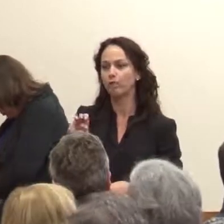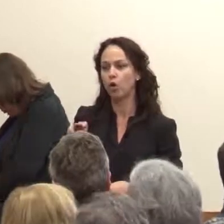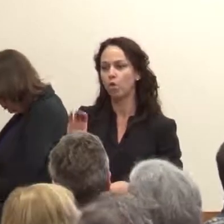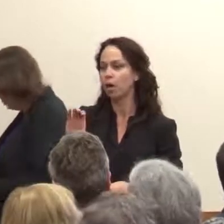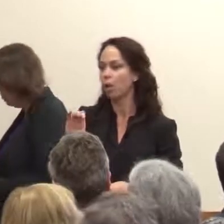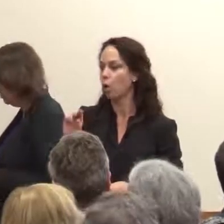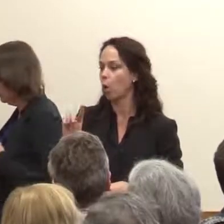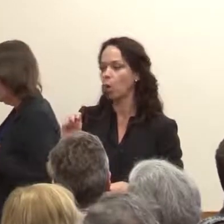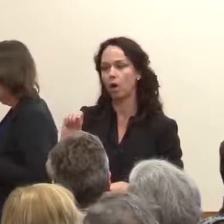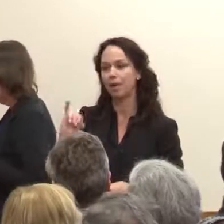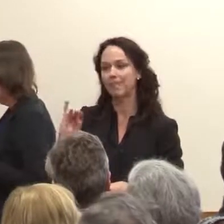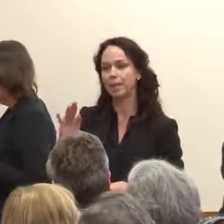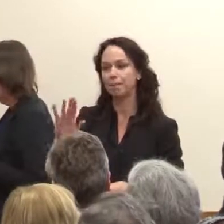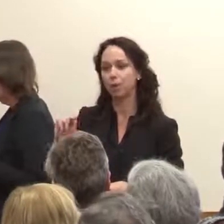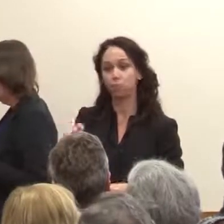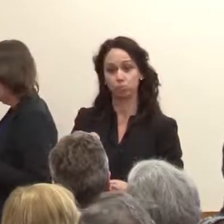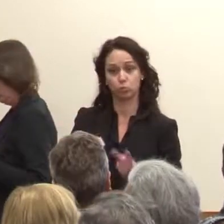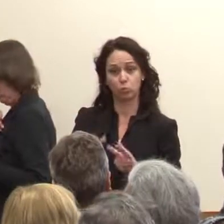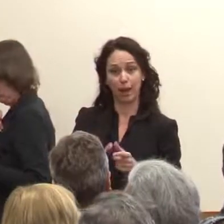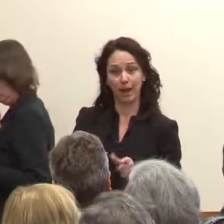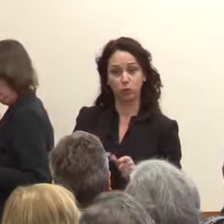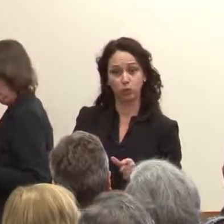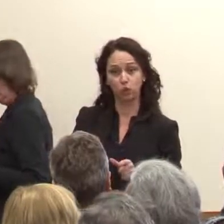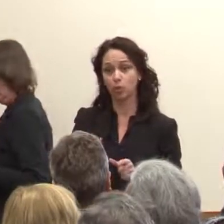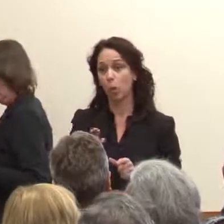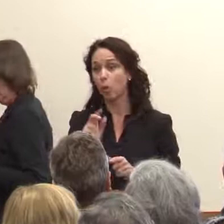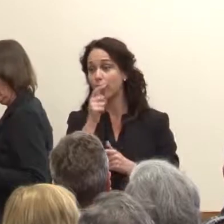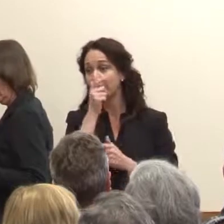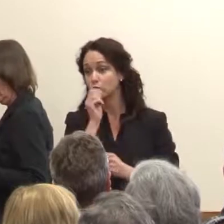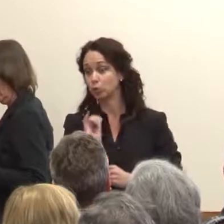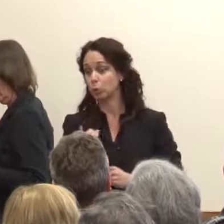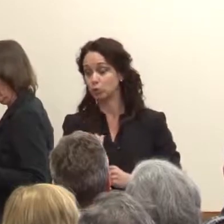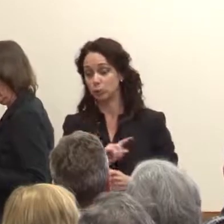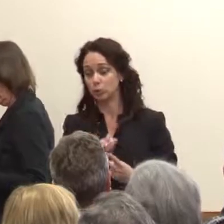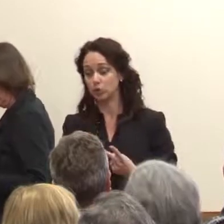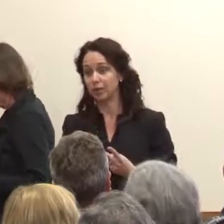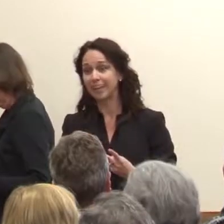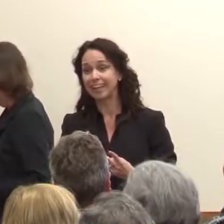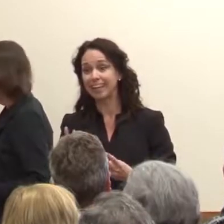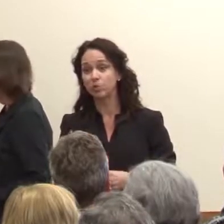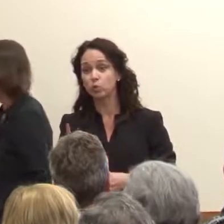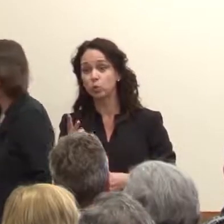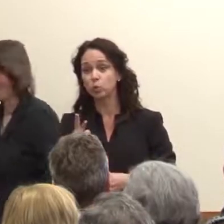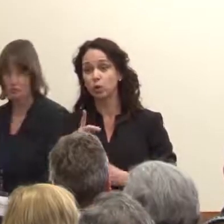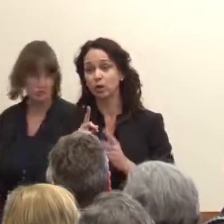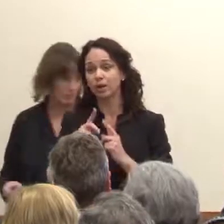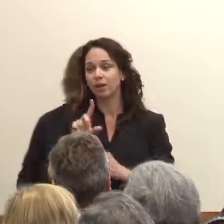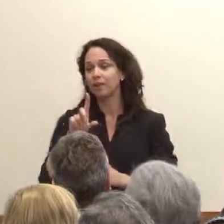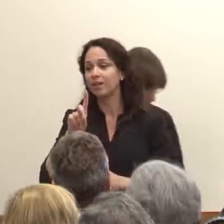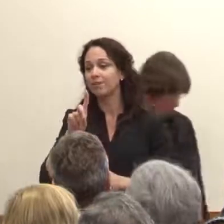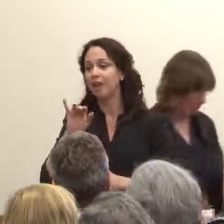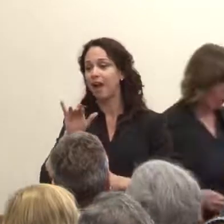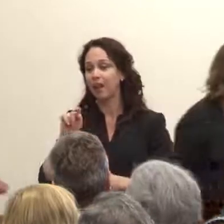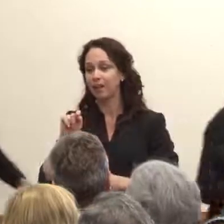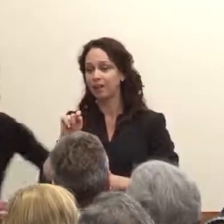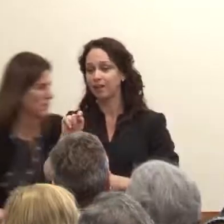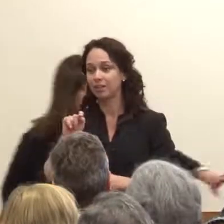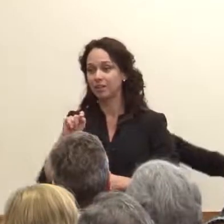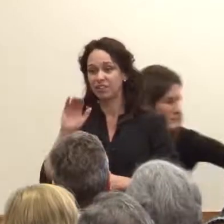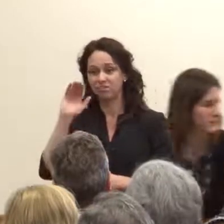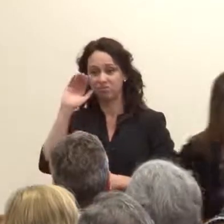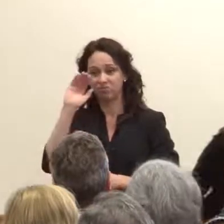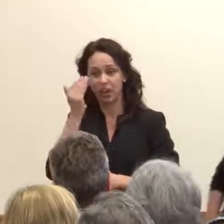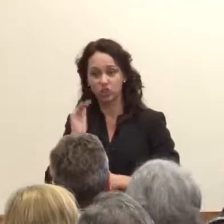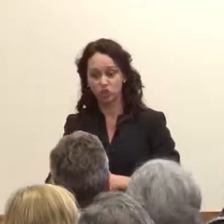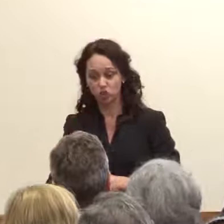if they're two languages, or just as interesting, often more, what happens if they're two dialects? You can imagine that children are going to speak